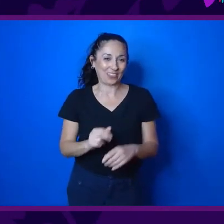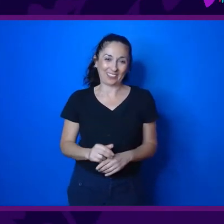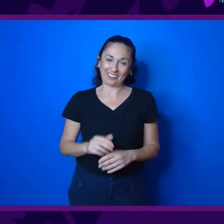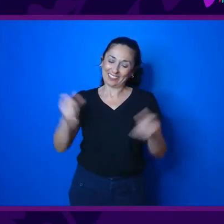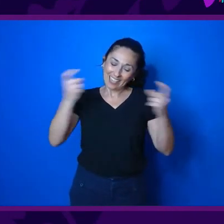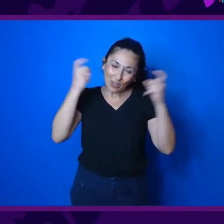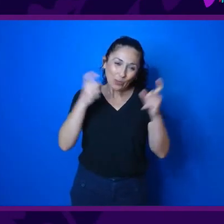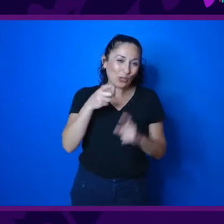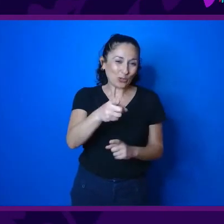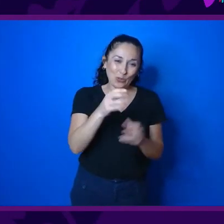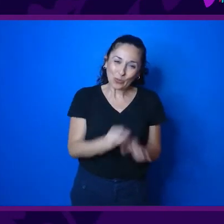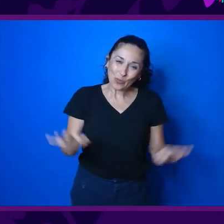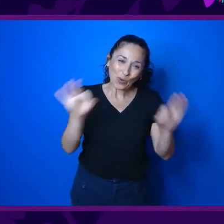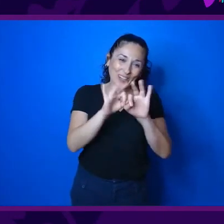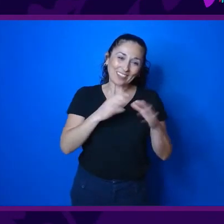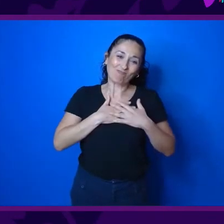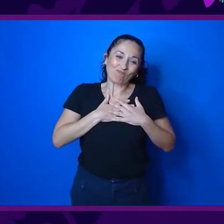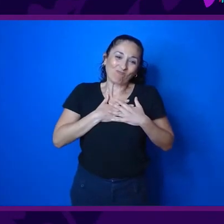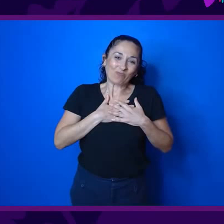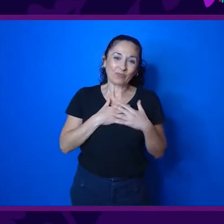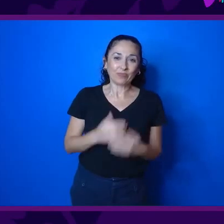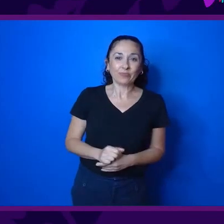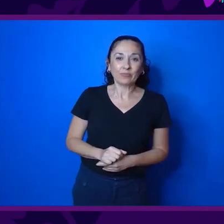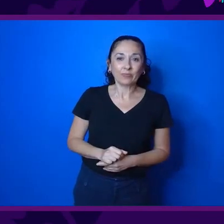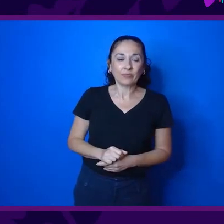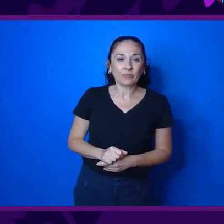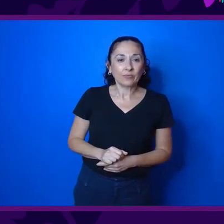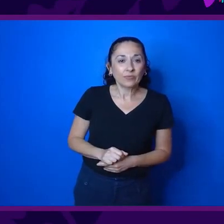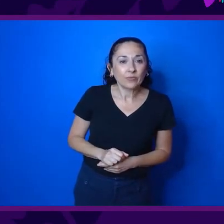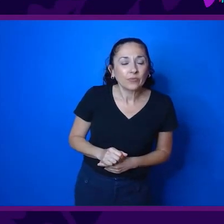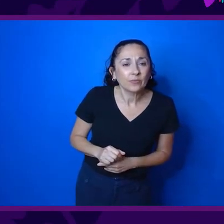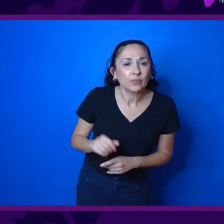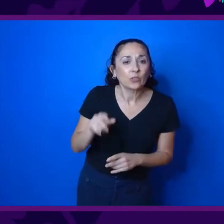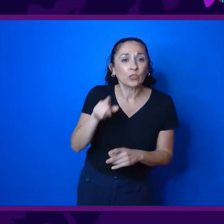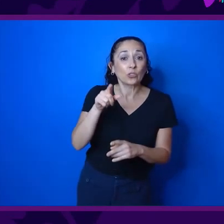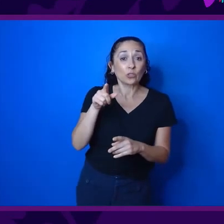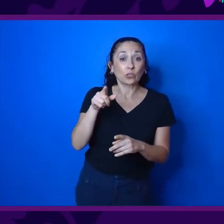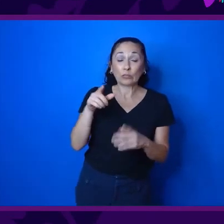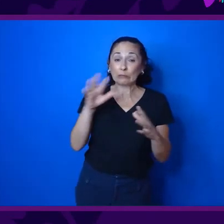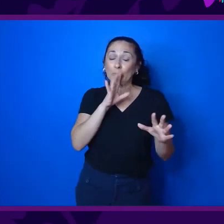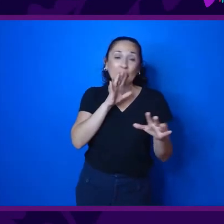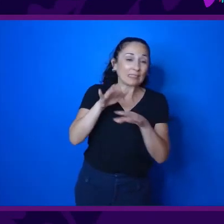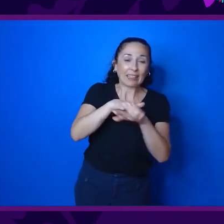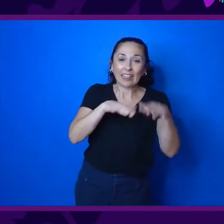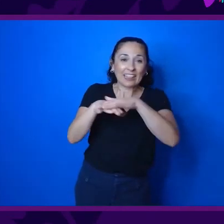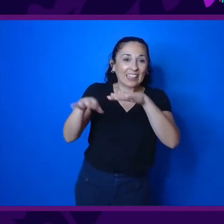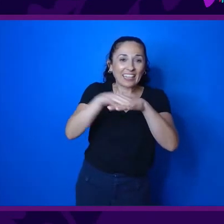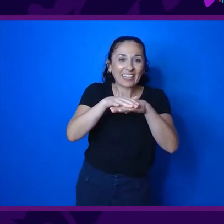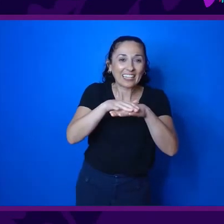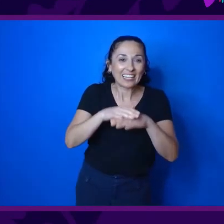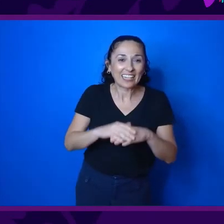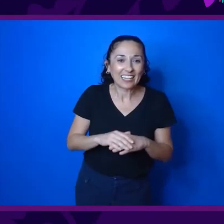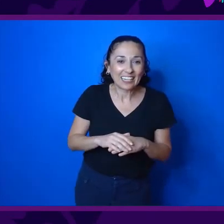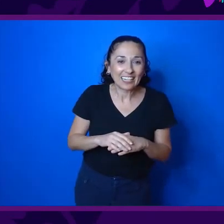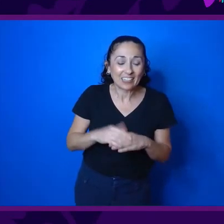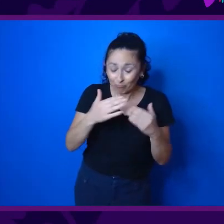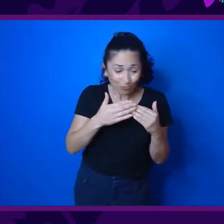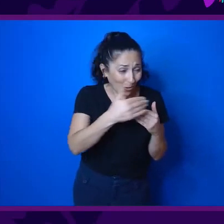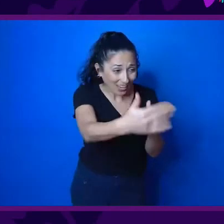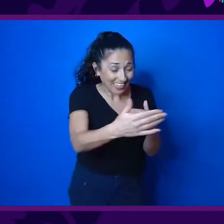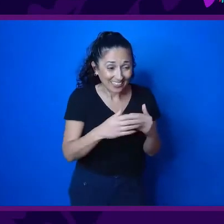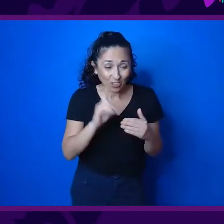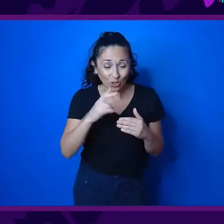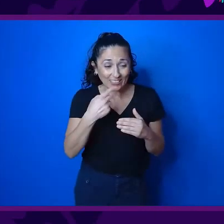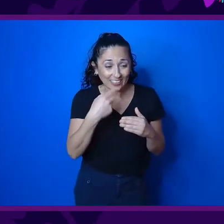you. Rosario, here's a question. Hey, here's a question. You actually go ahead. No, you